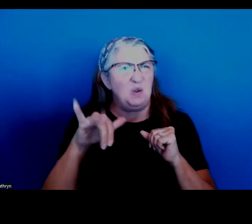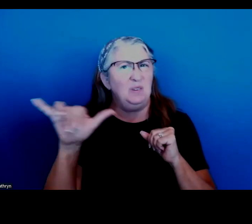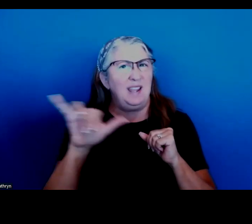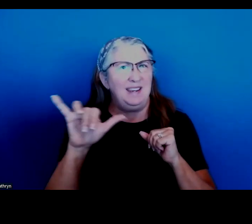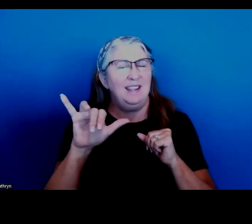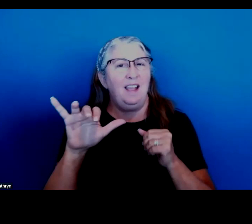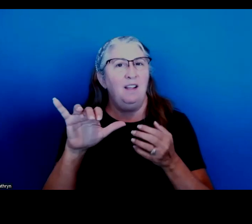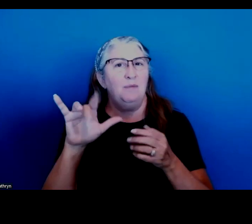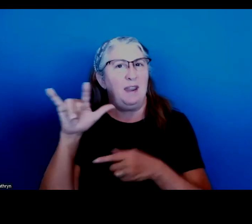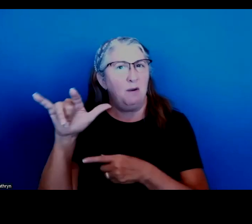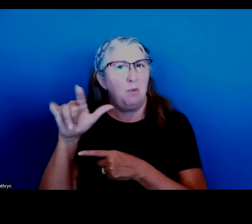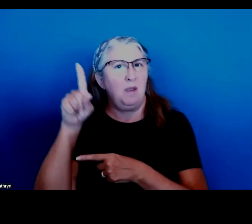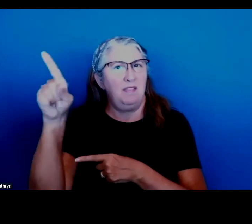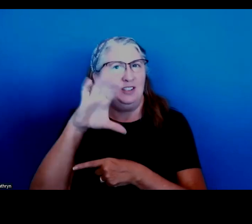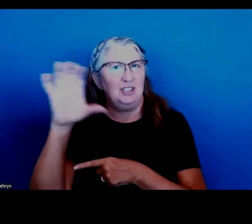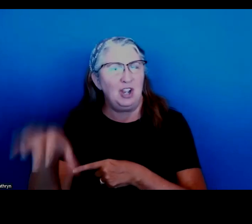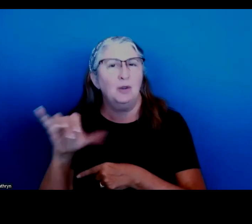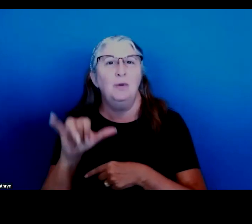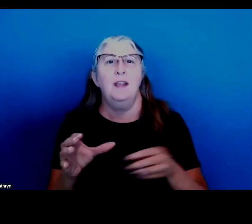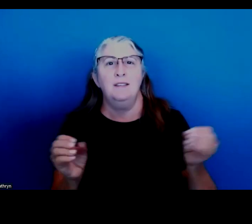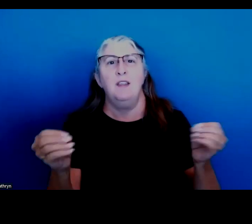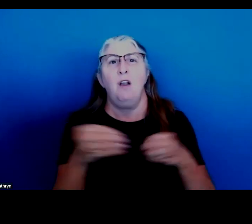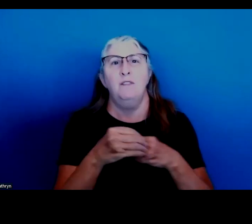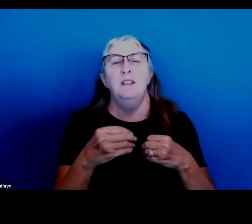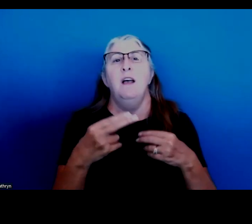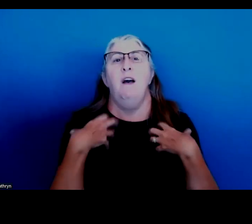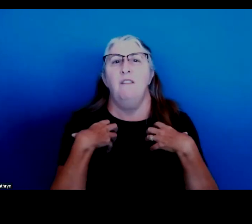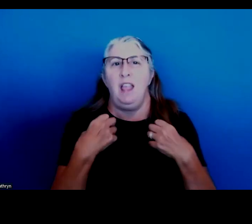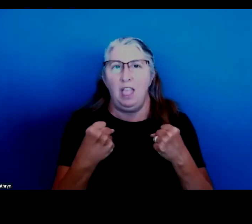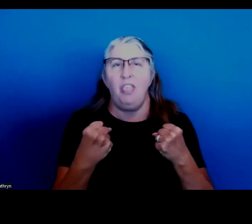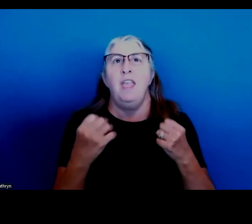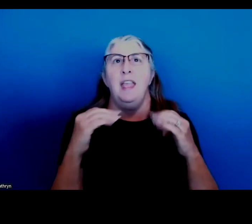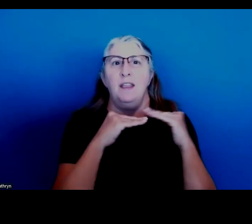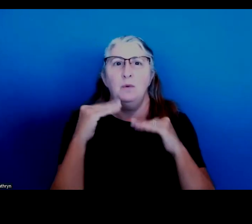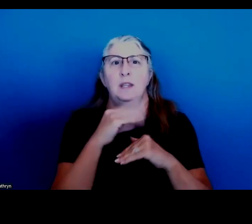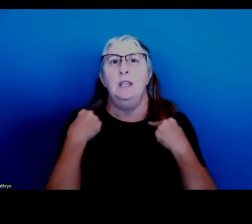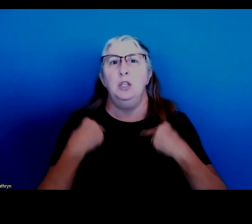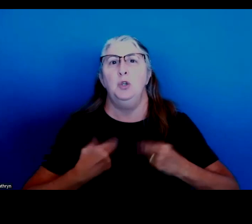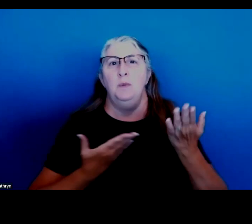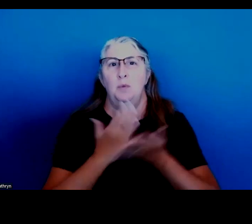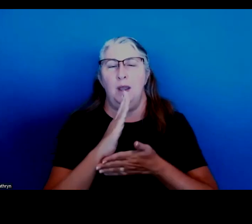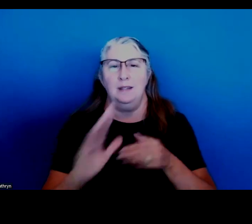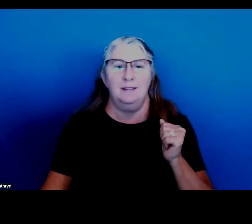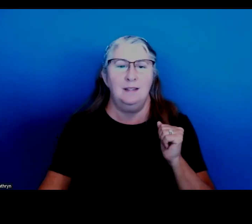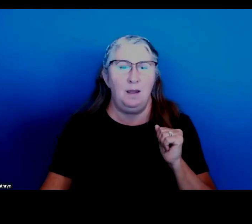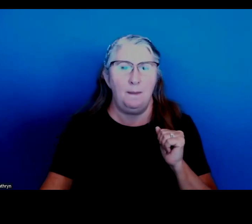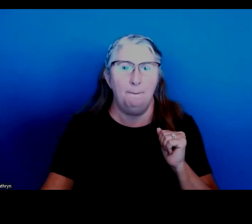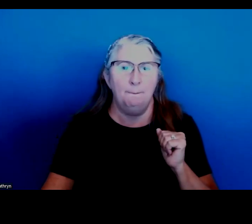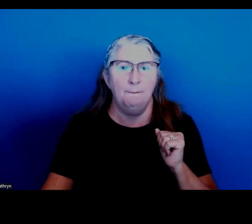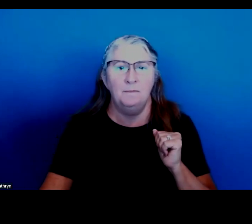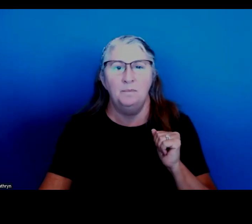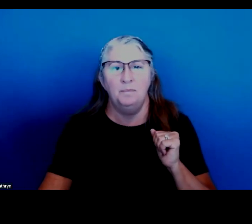Chicago. That's the Office of Health Equity and Human Rights. And this was part of a goal